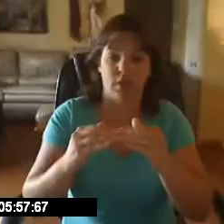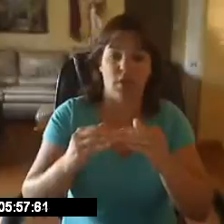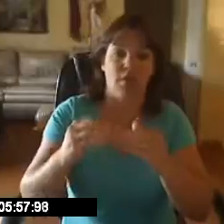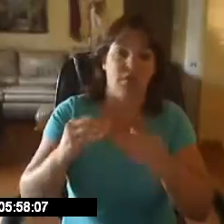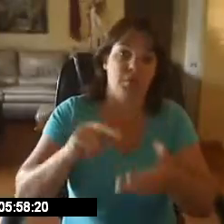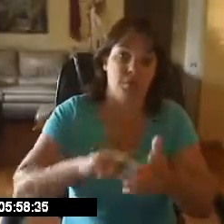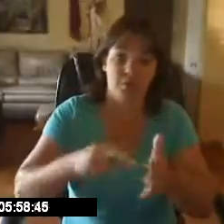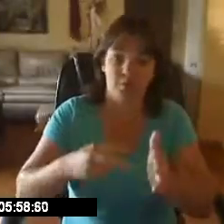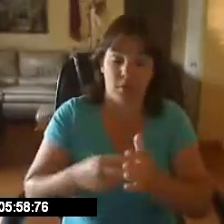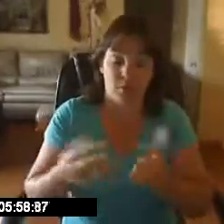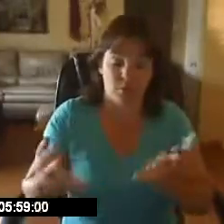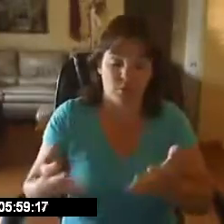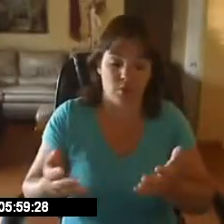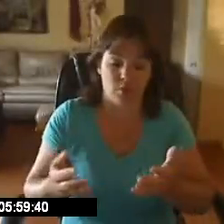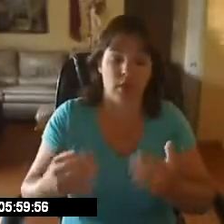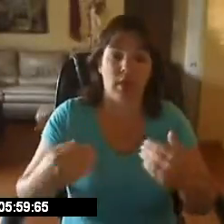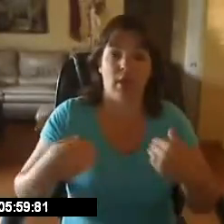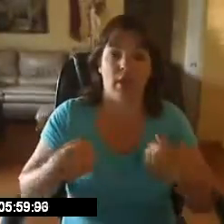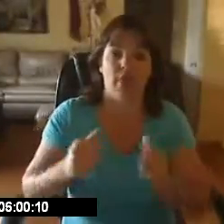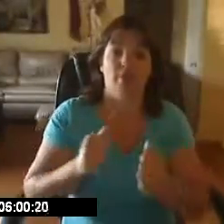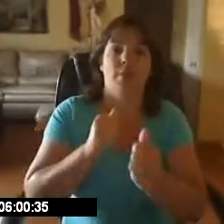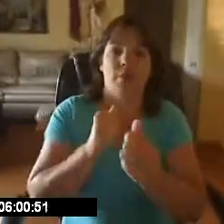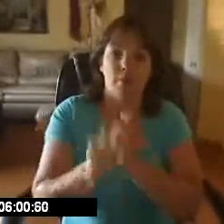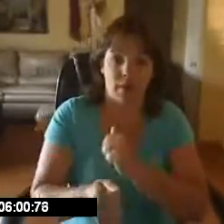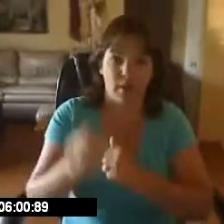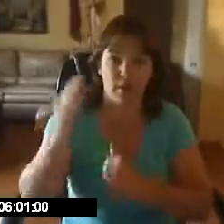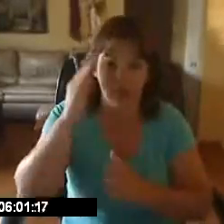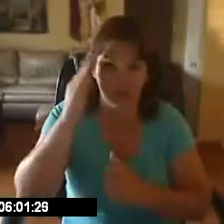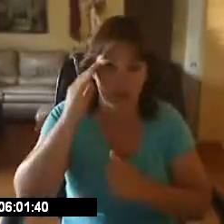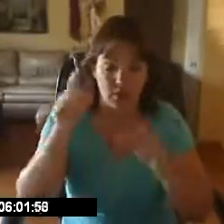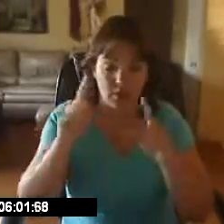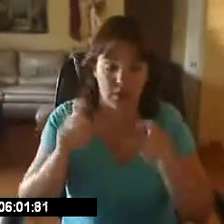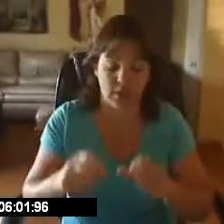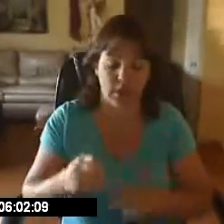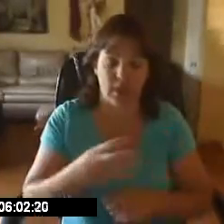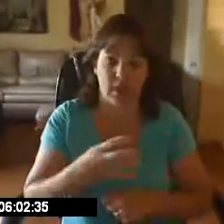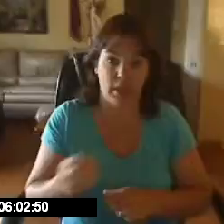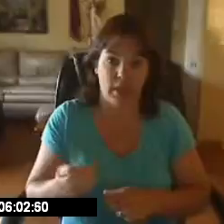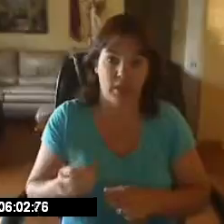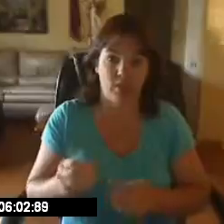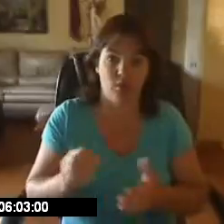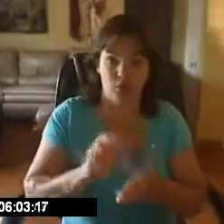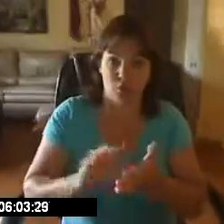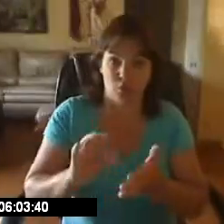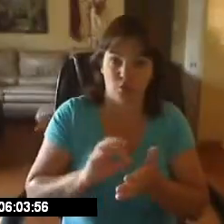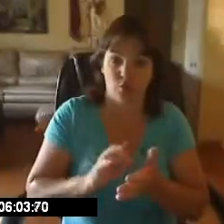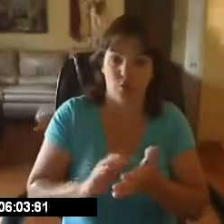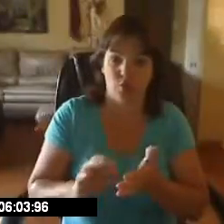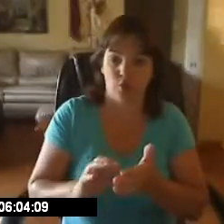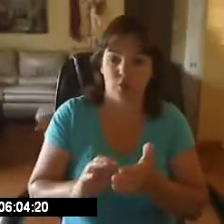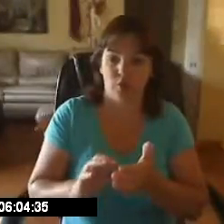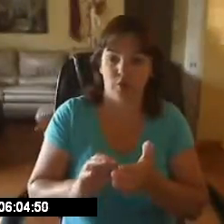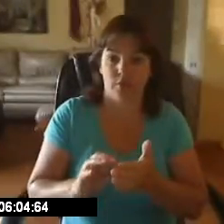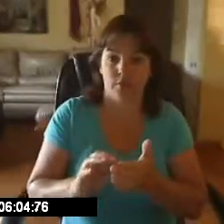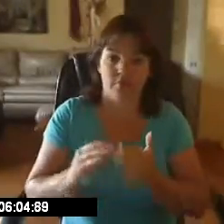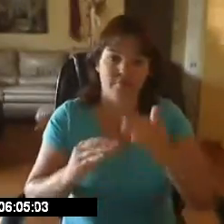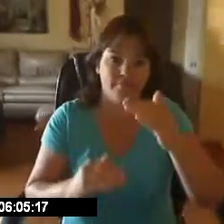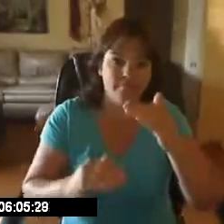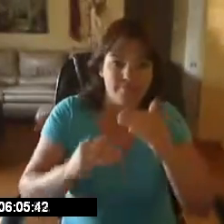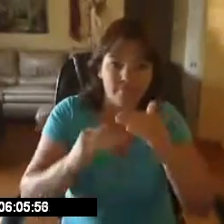test and that you scored within an acceptable standard range of a professional